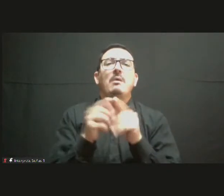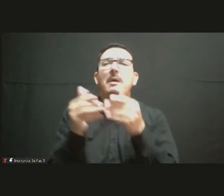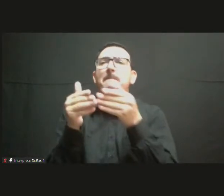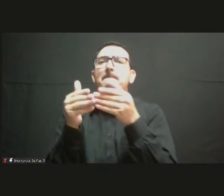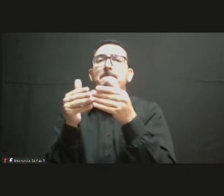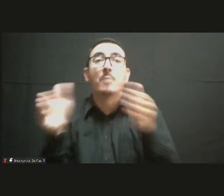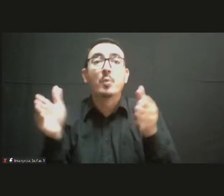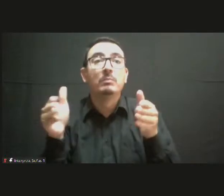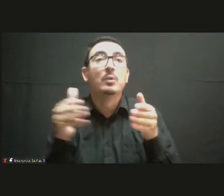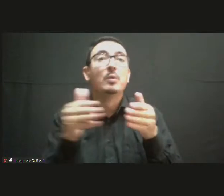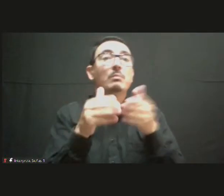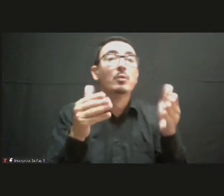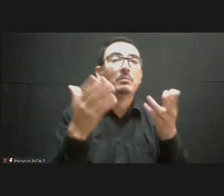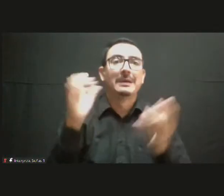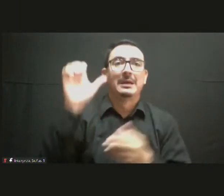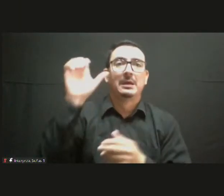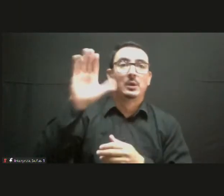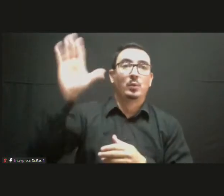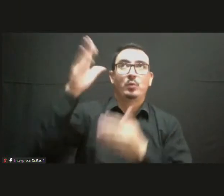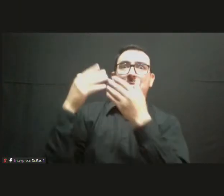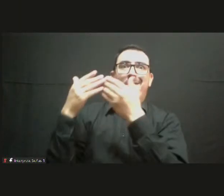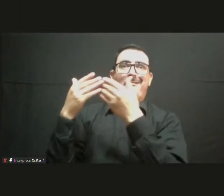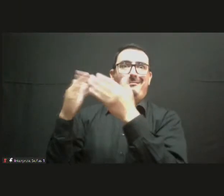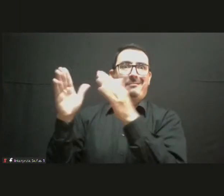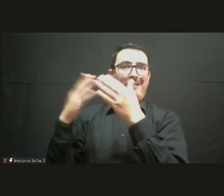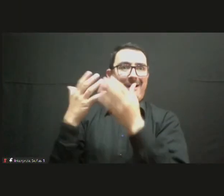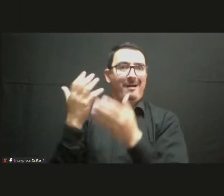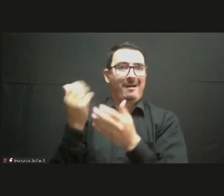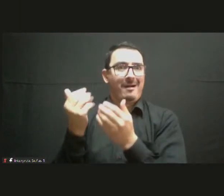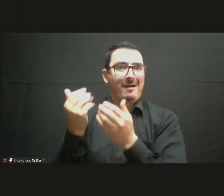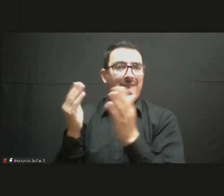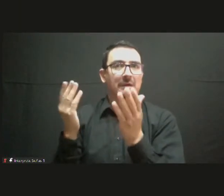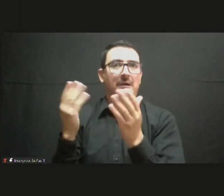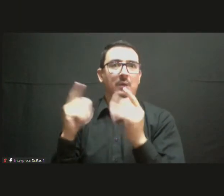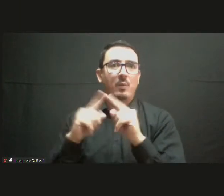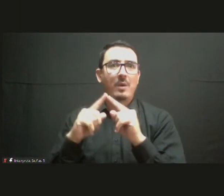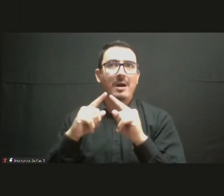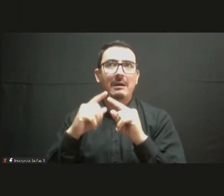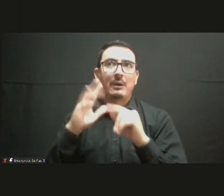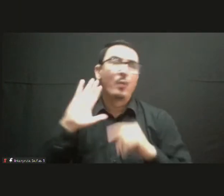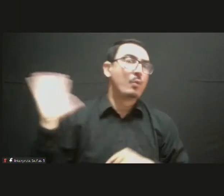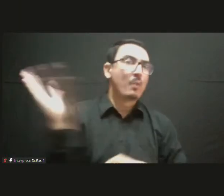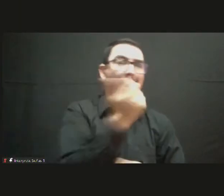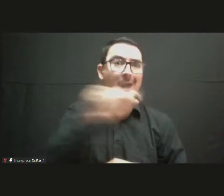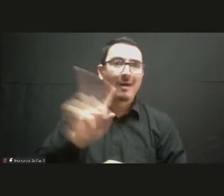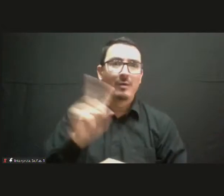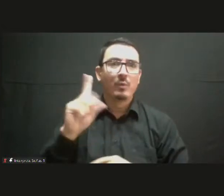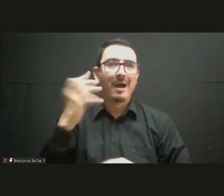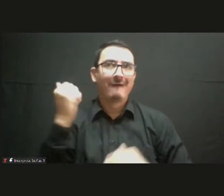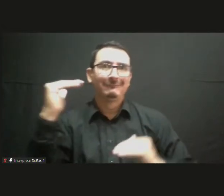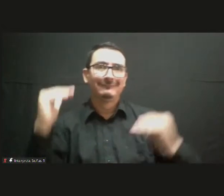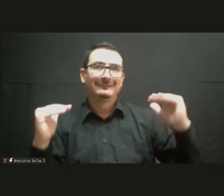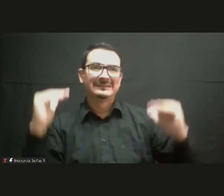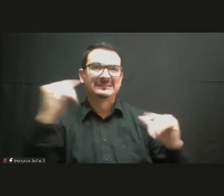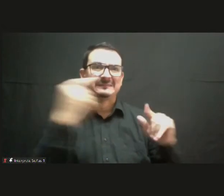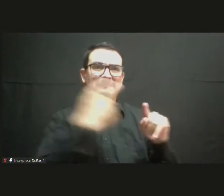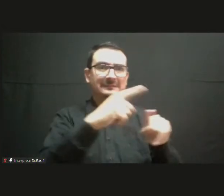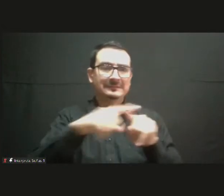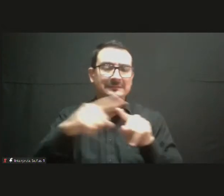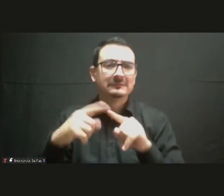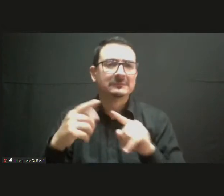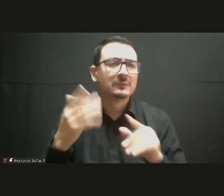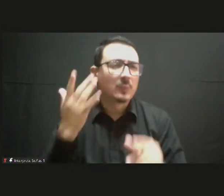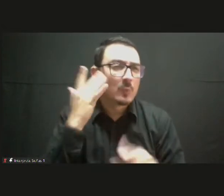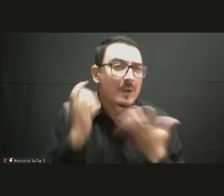because of the dynamic nature of the actor network of a pandemic that has